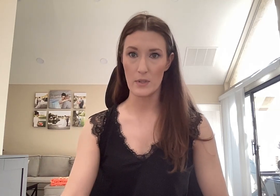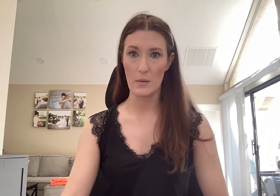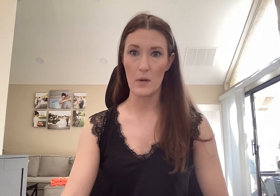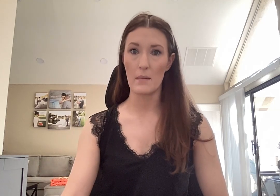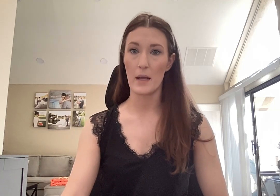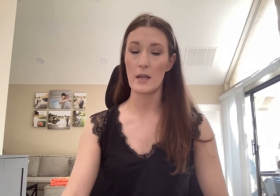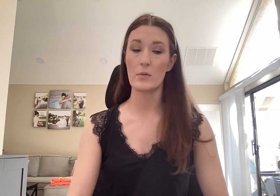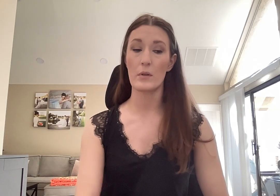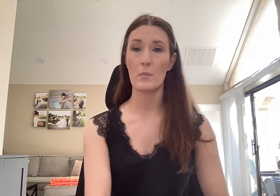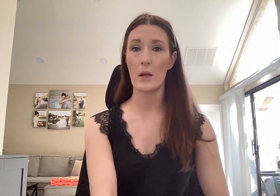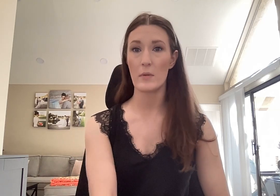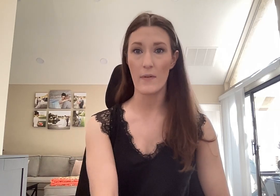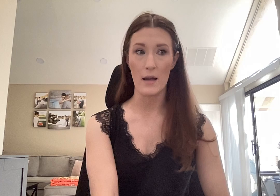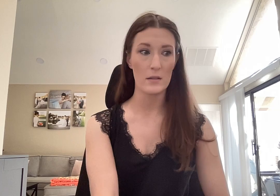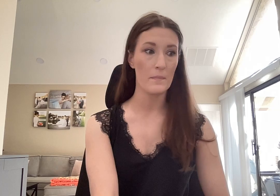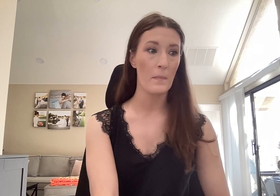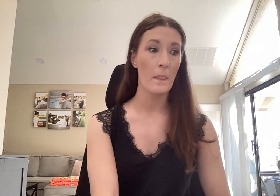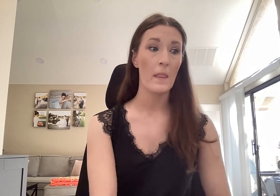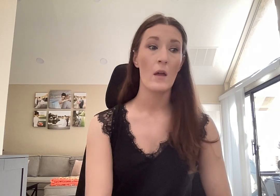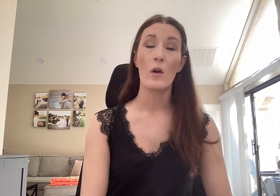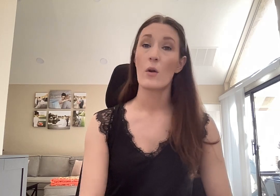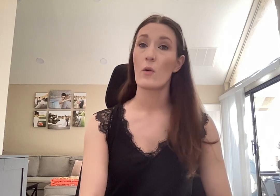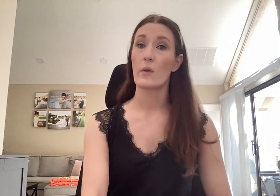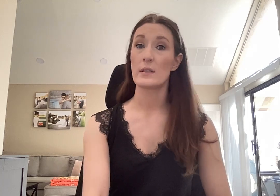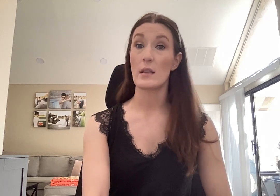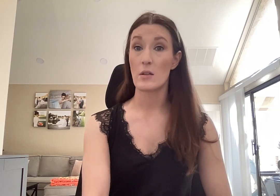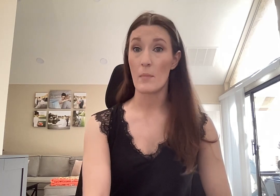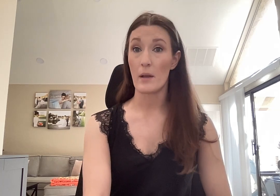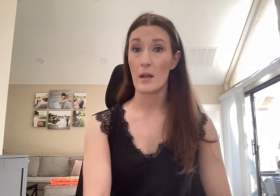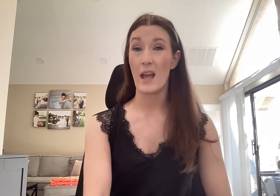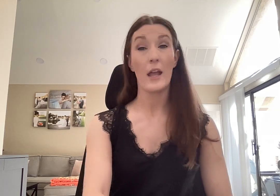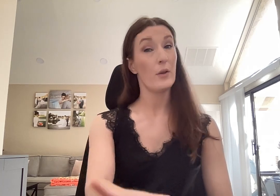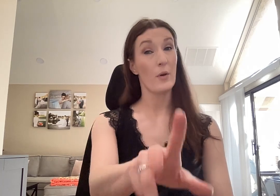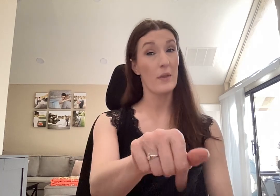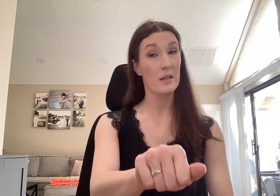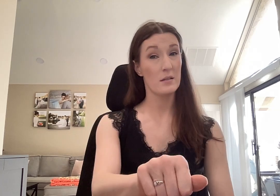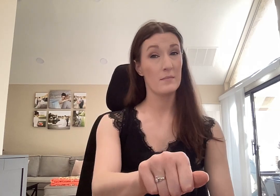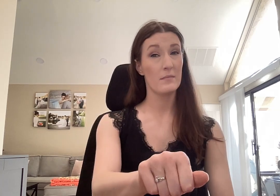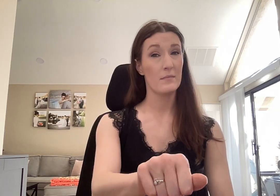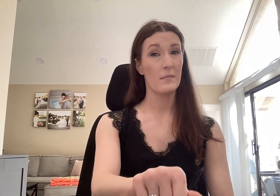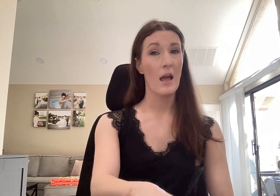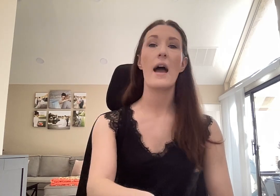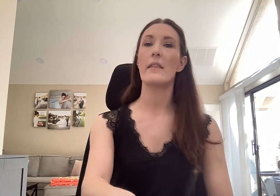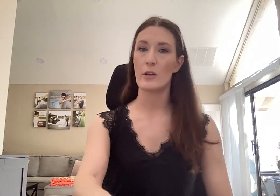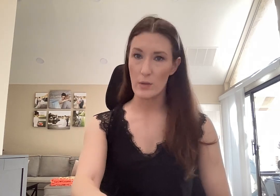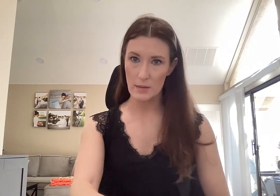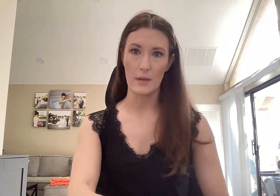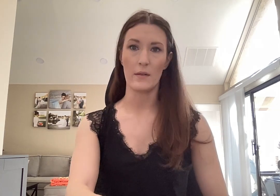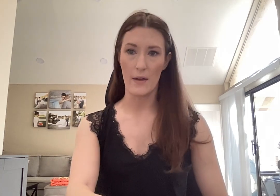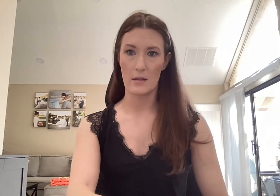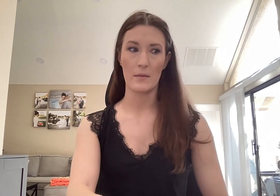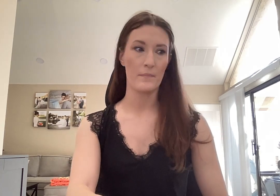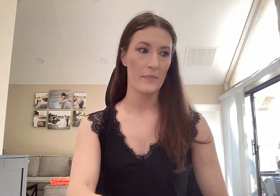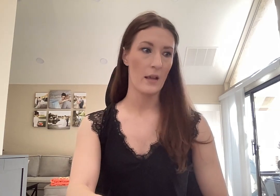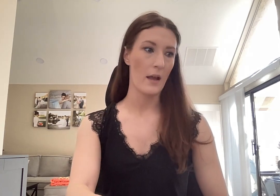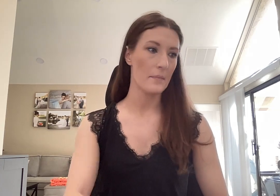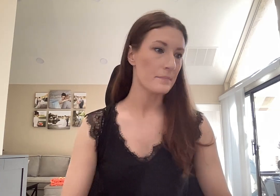someone. Okay, so we're going to bring up the fact. We're going to say the topic. Hey, you know this? and then you explain the fact. Okay.